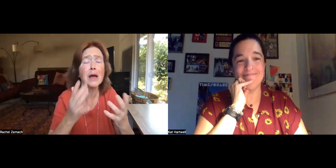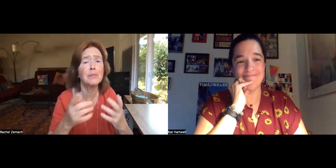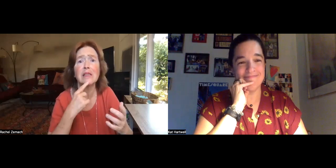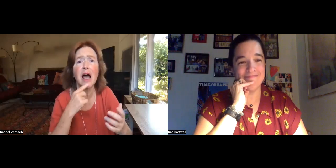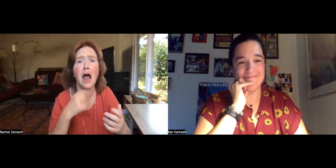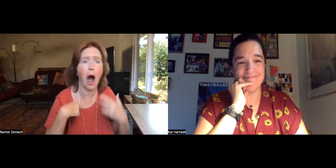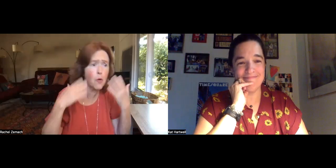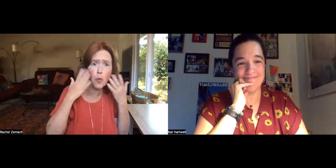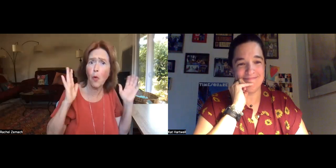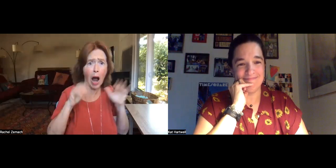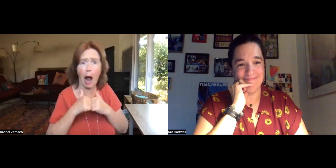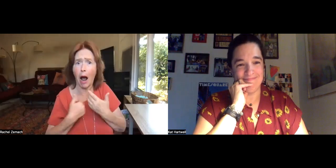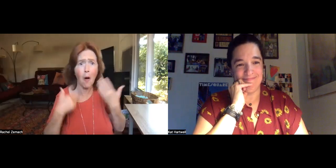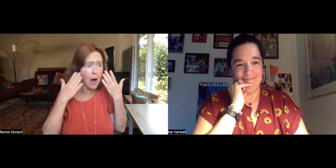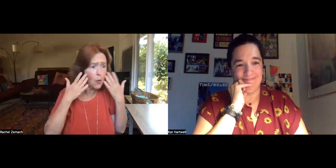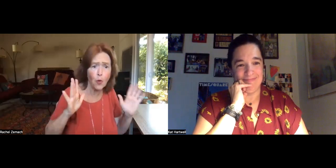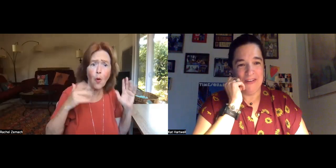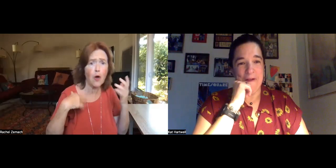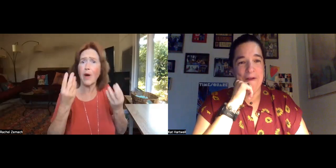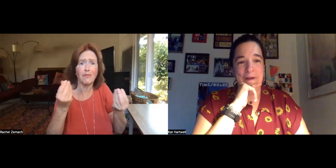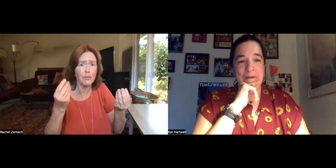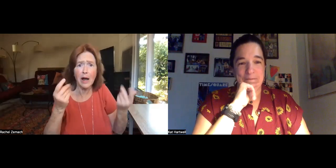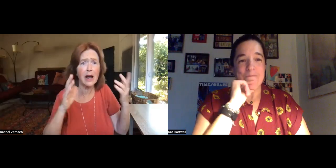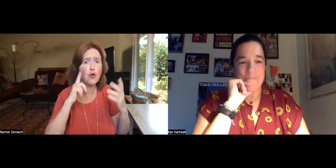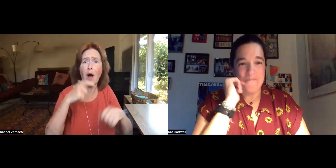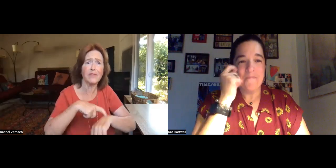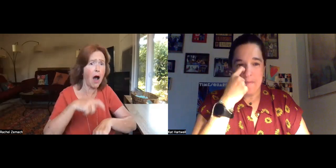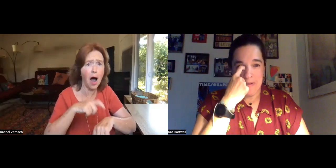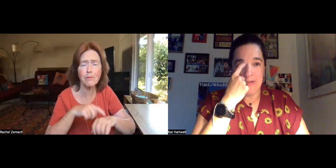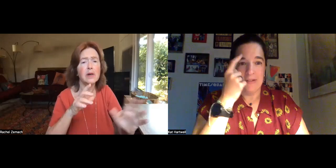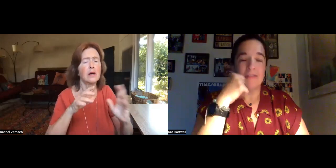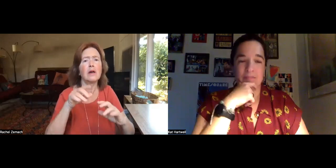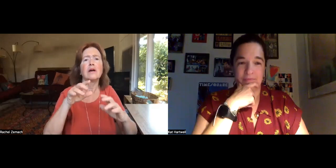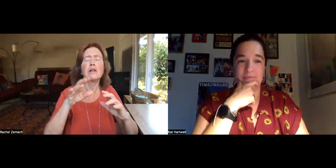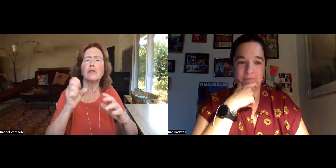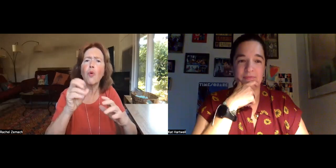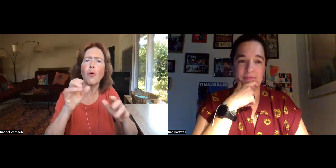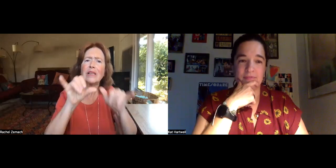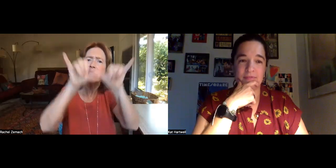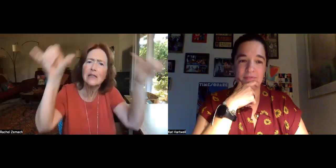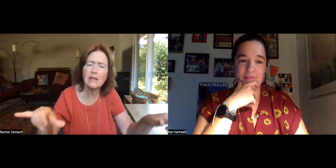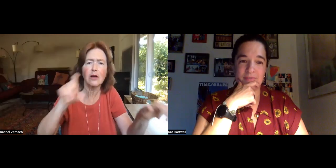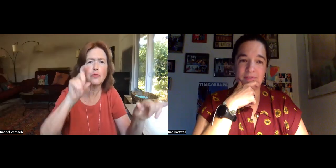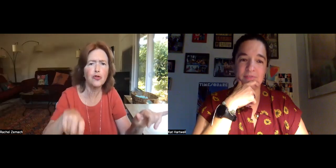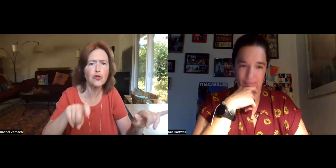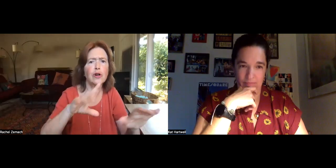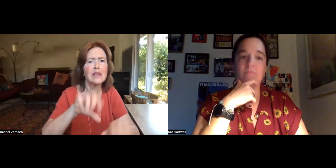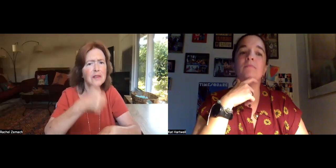Maybe there. I don't have money, I don't have time. So the system should set